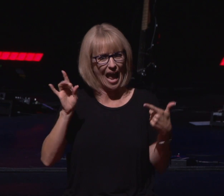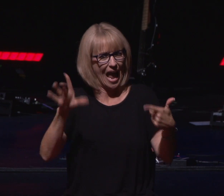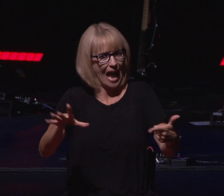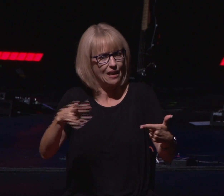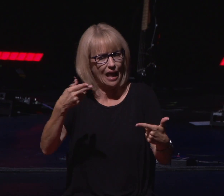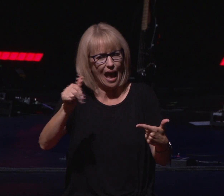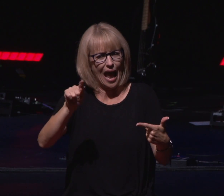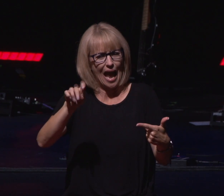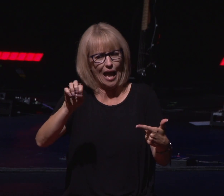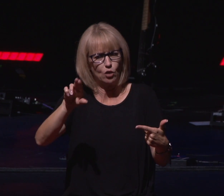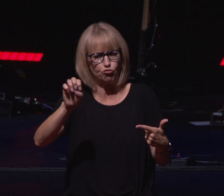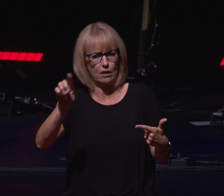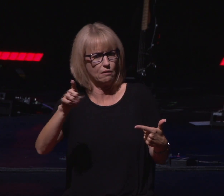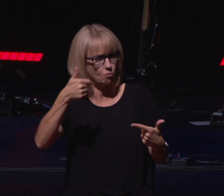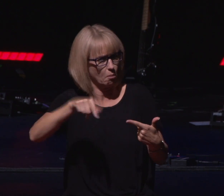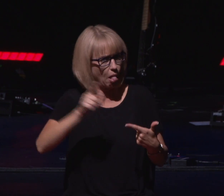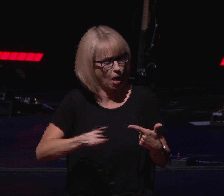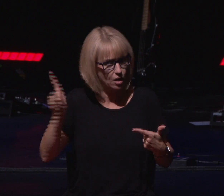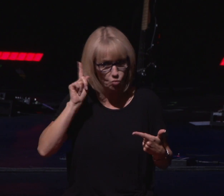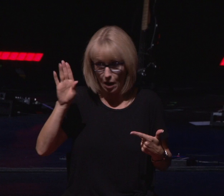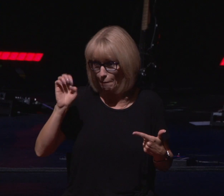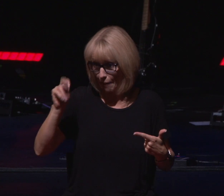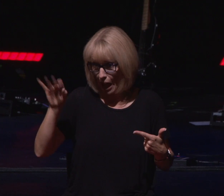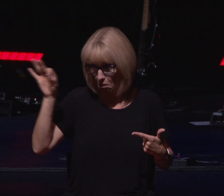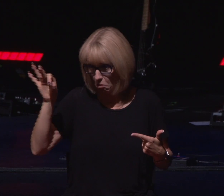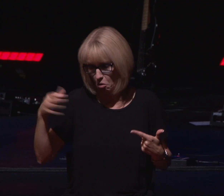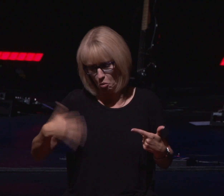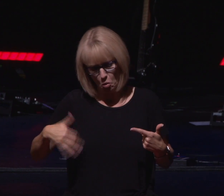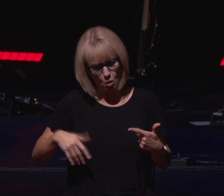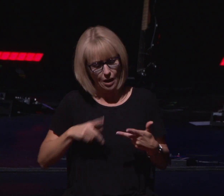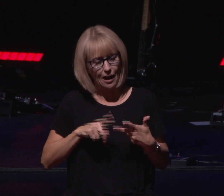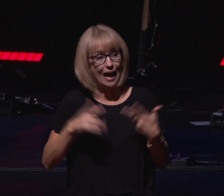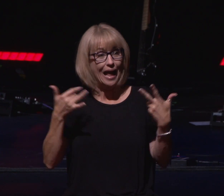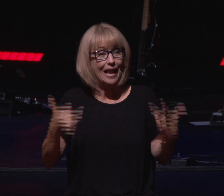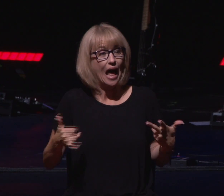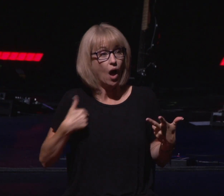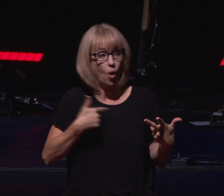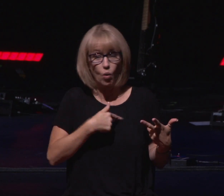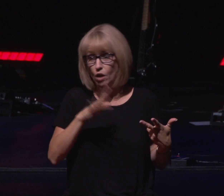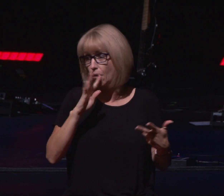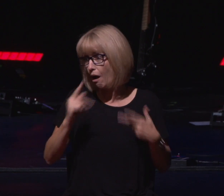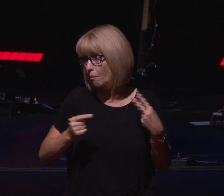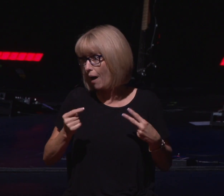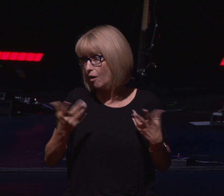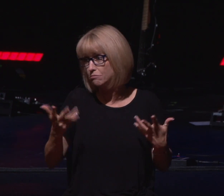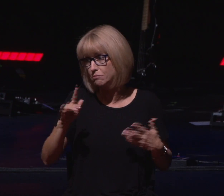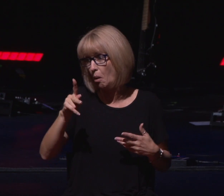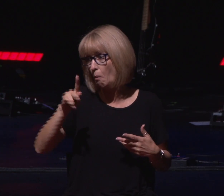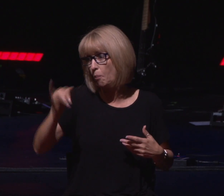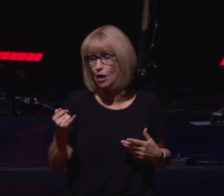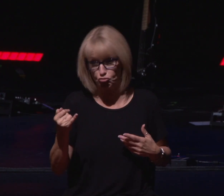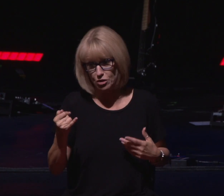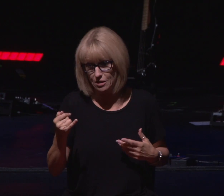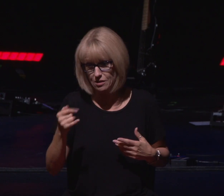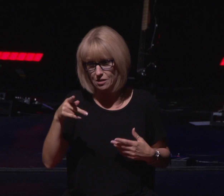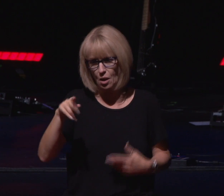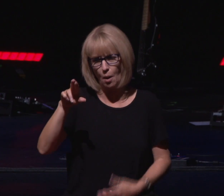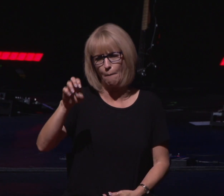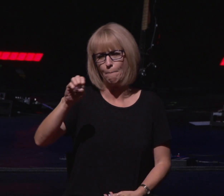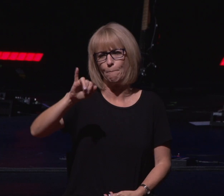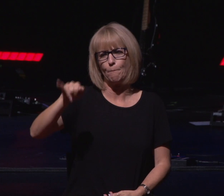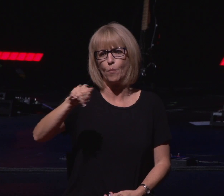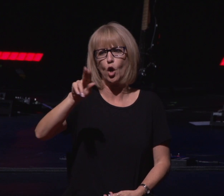that before God. Today, we're going to talk about the very hard, difficult subject of prejudice. You just mentioned the word racial issue, and